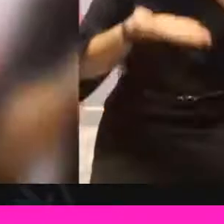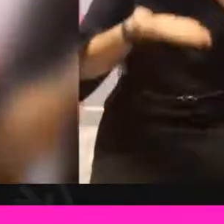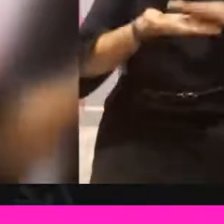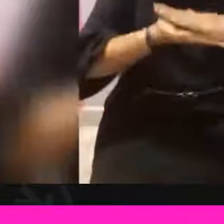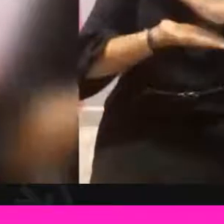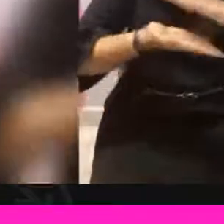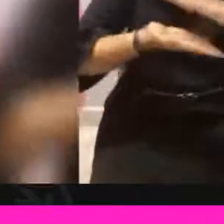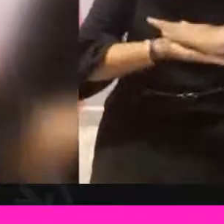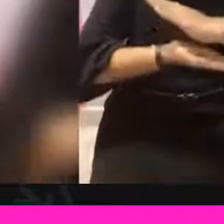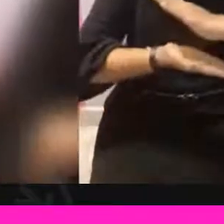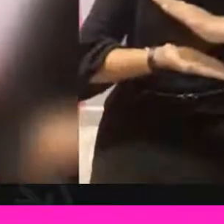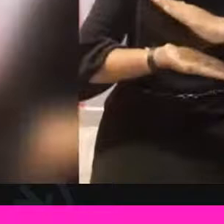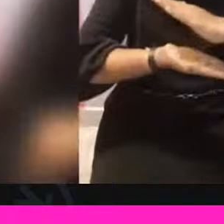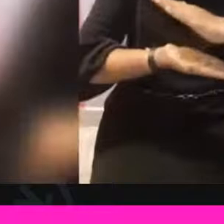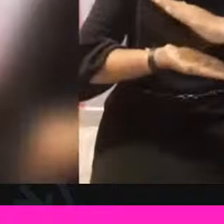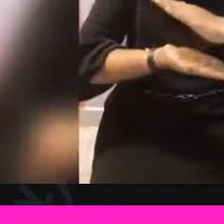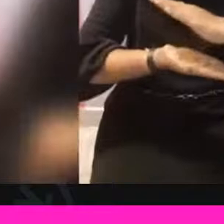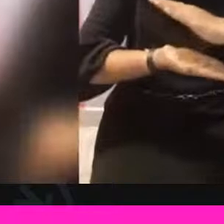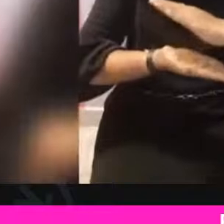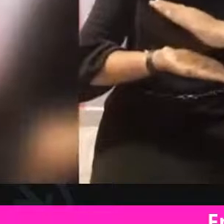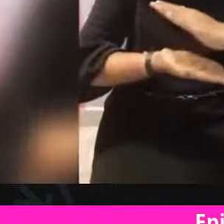kertas,